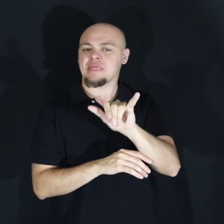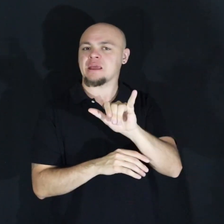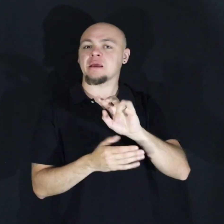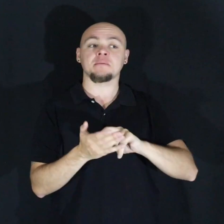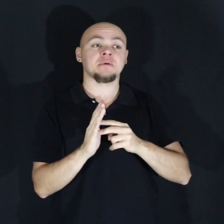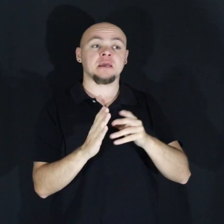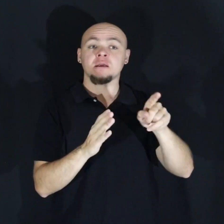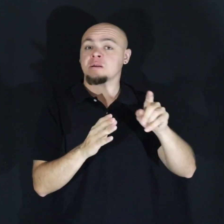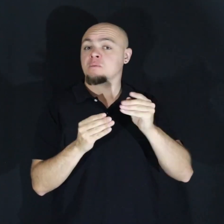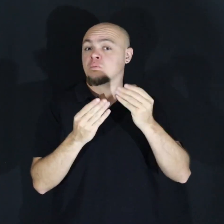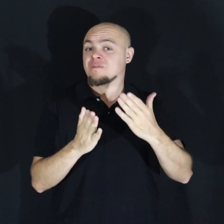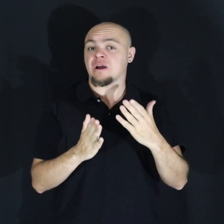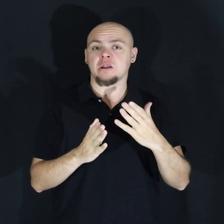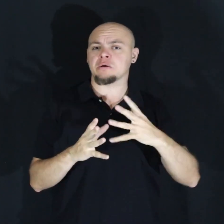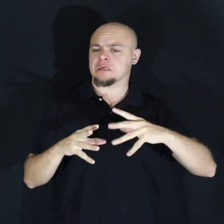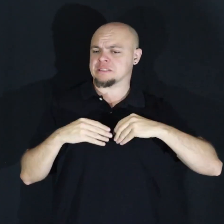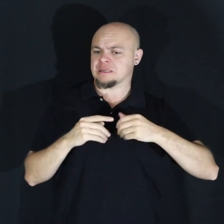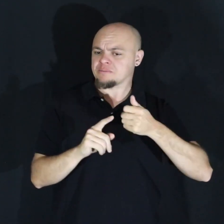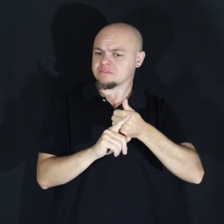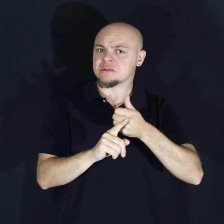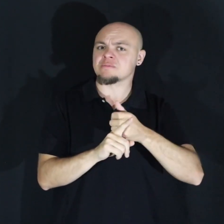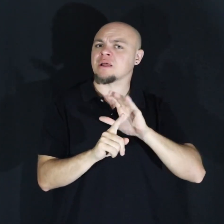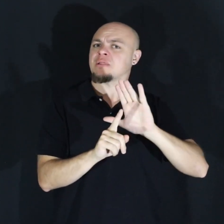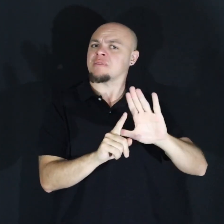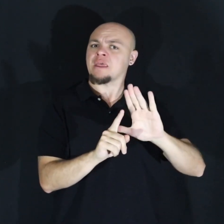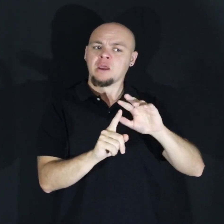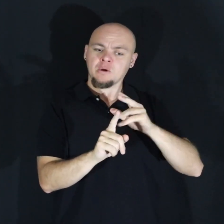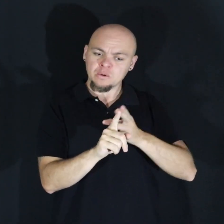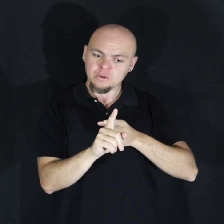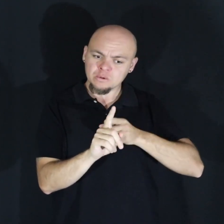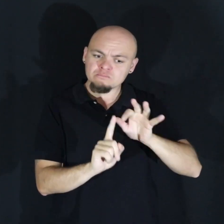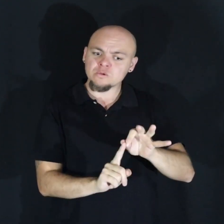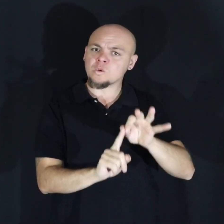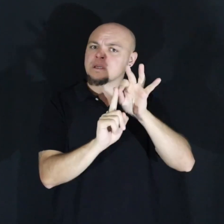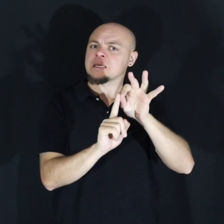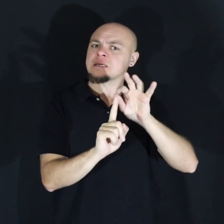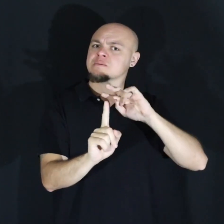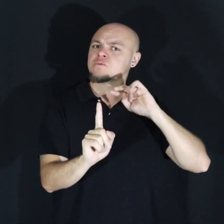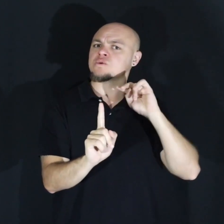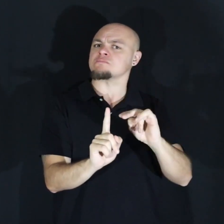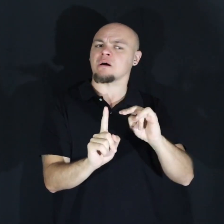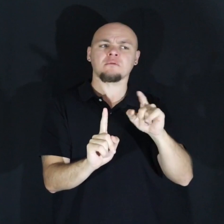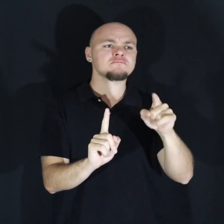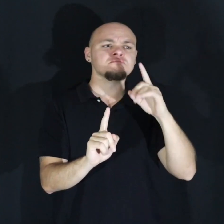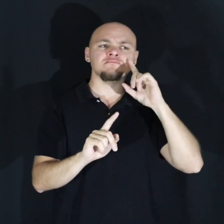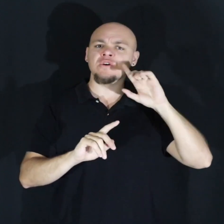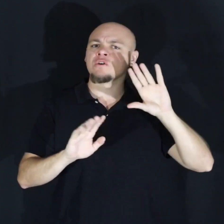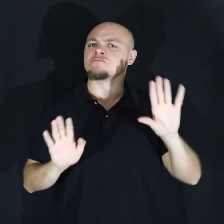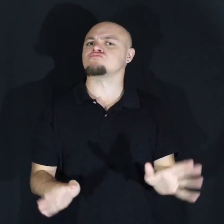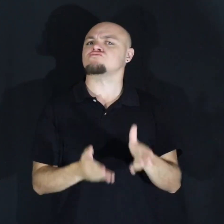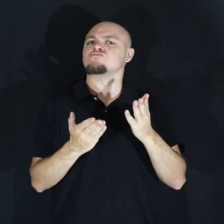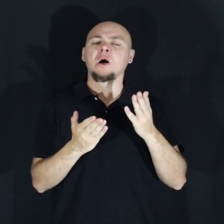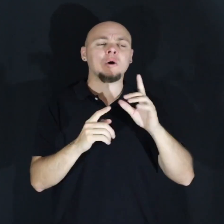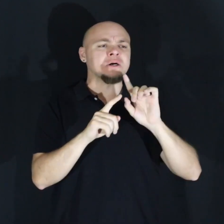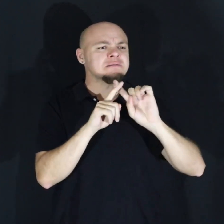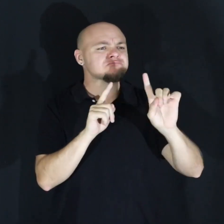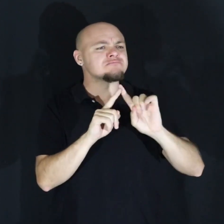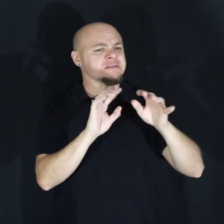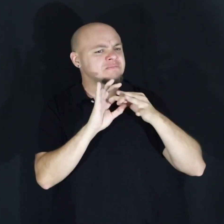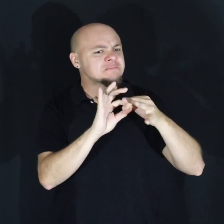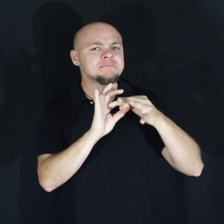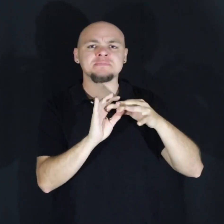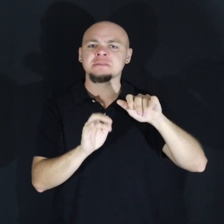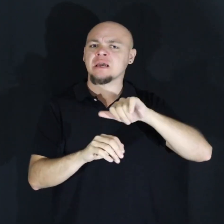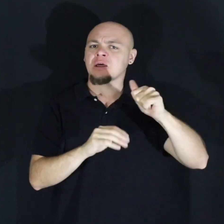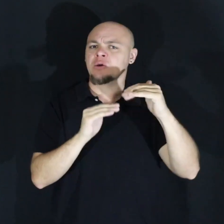accepts everything about themselves and uses their own unique perspectives in order to foster greater connection with patients,